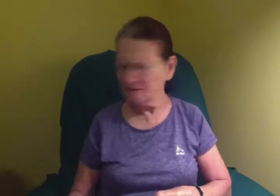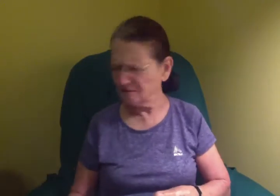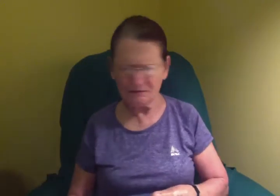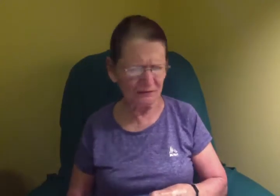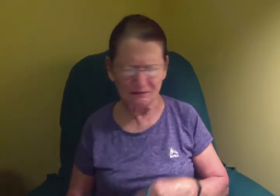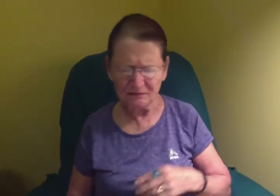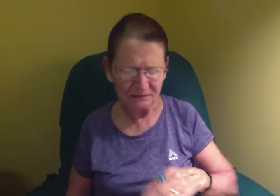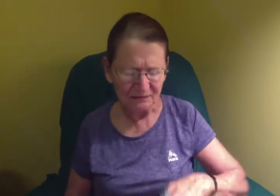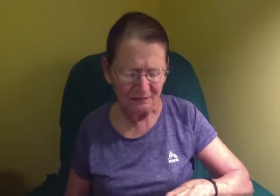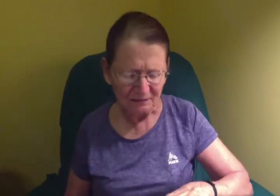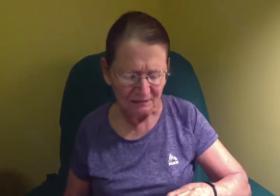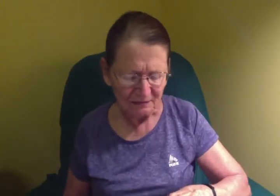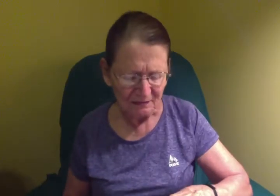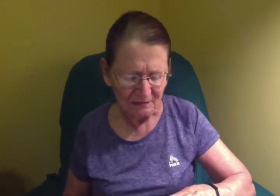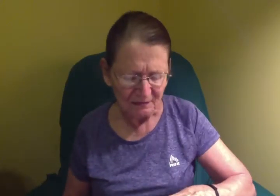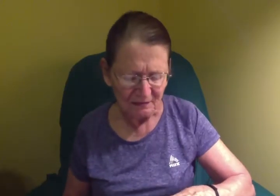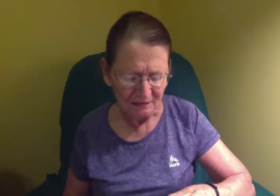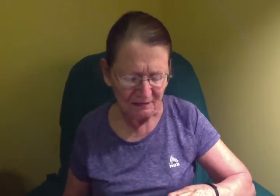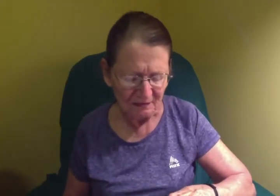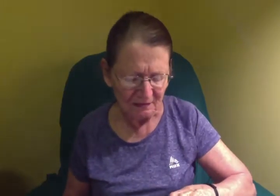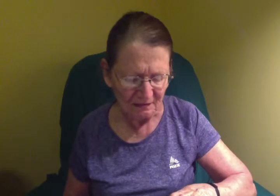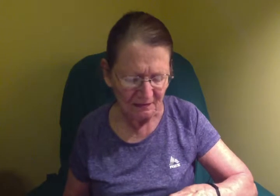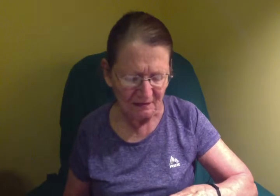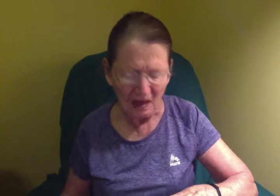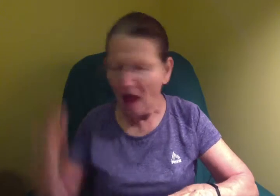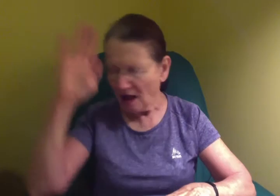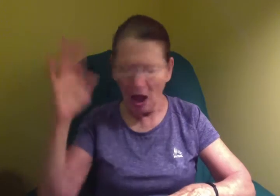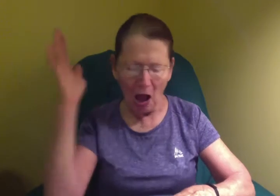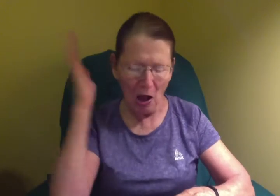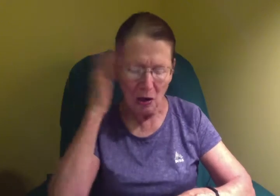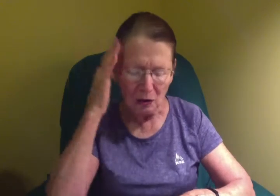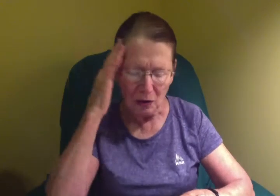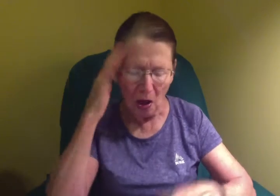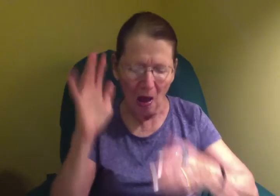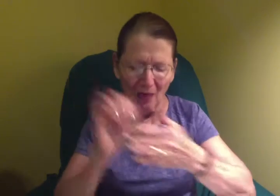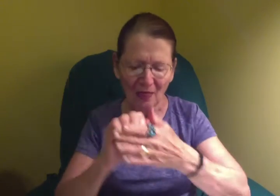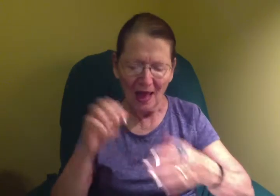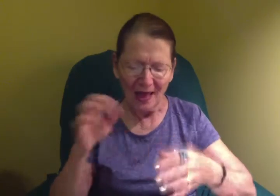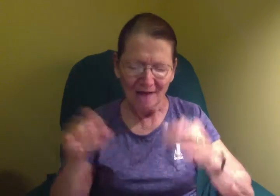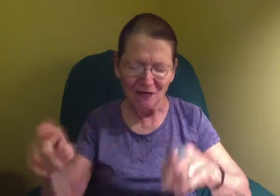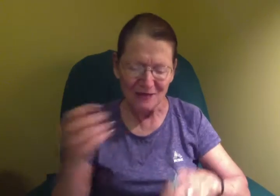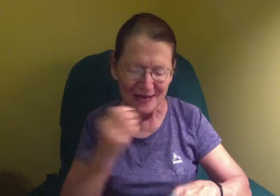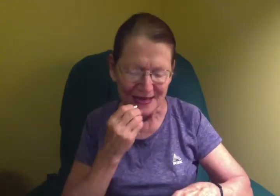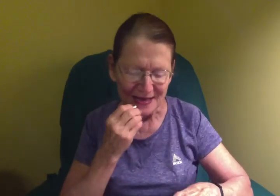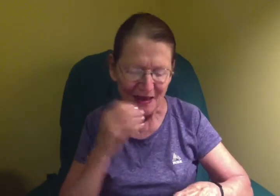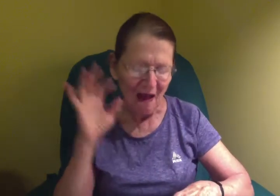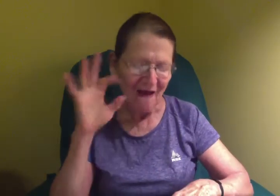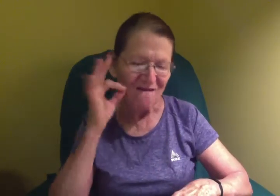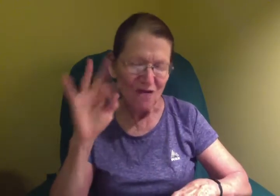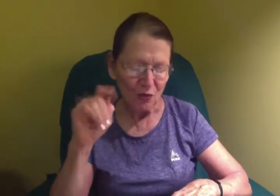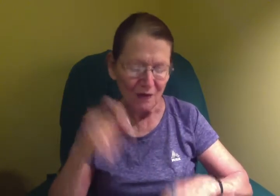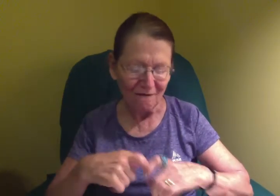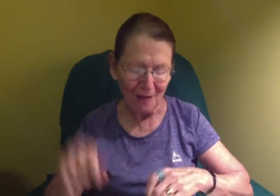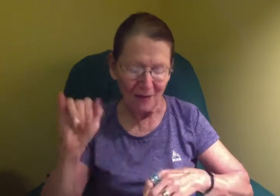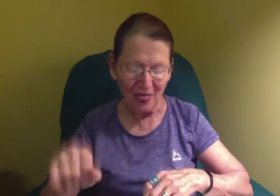don't I'm glad that I eat. I'm glad that